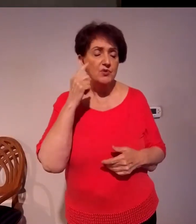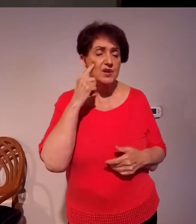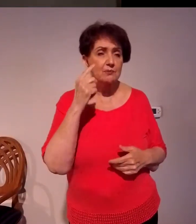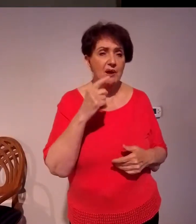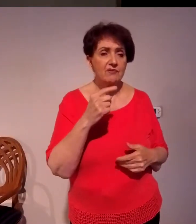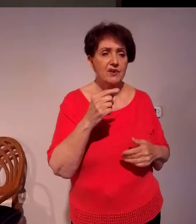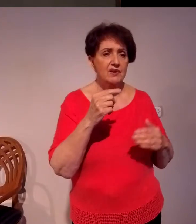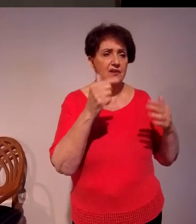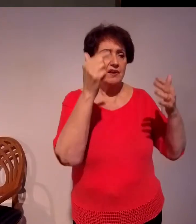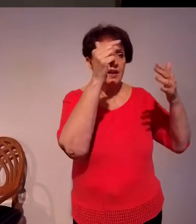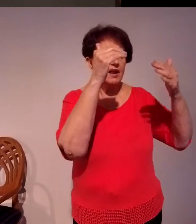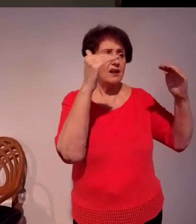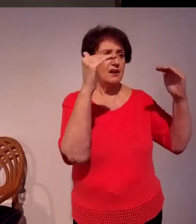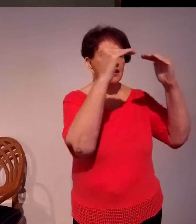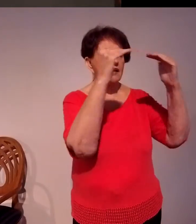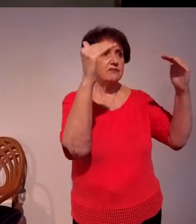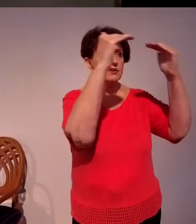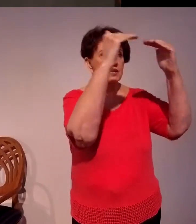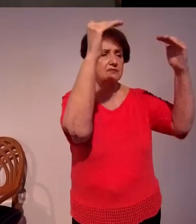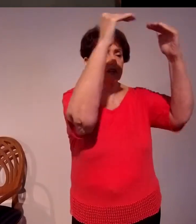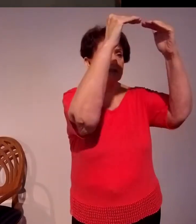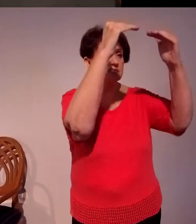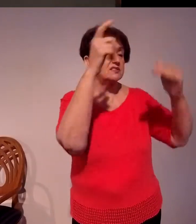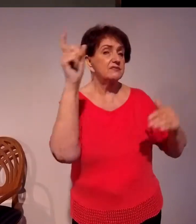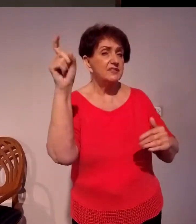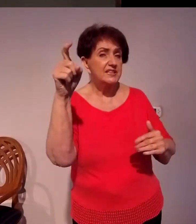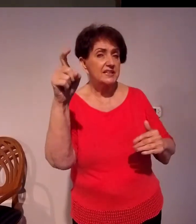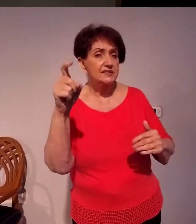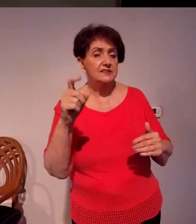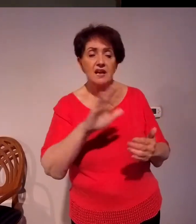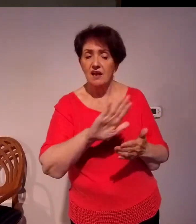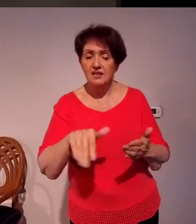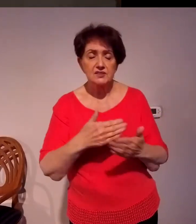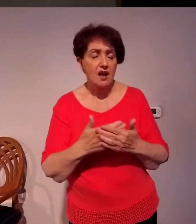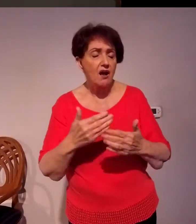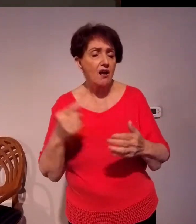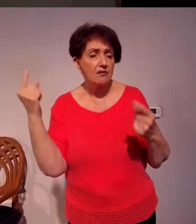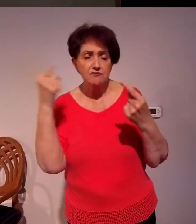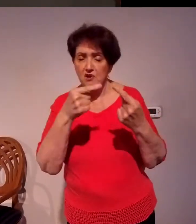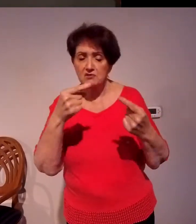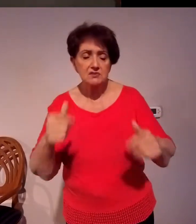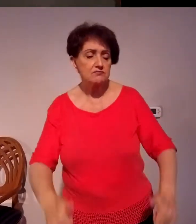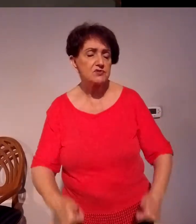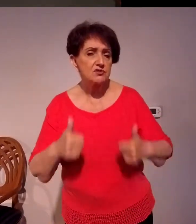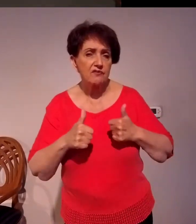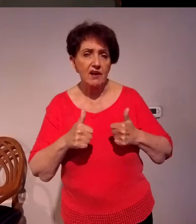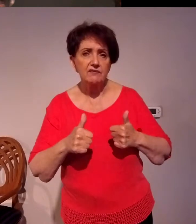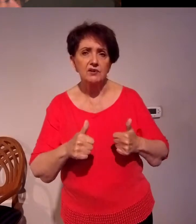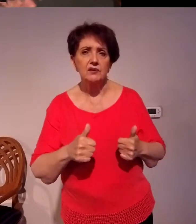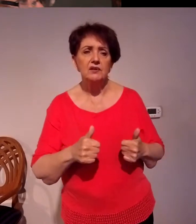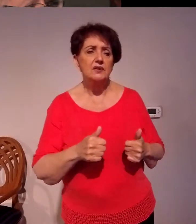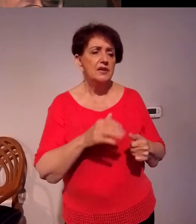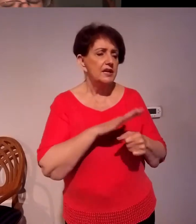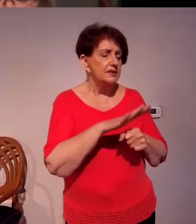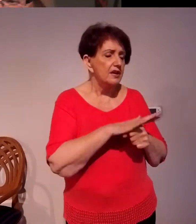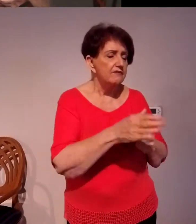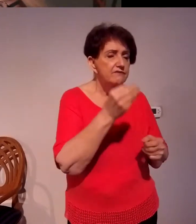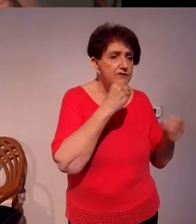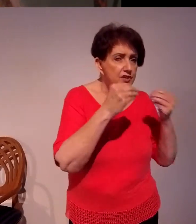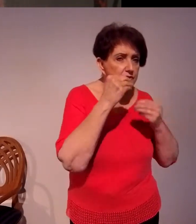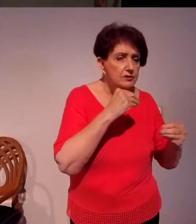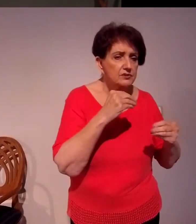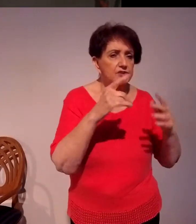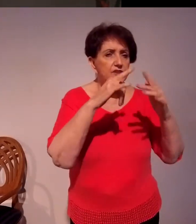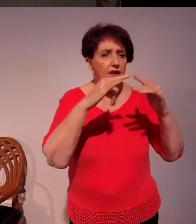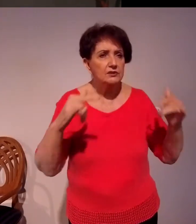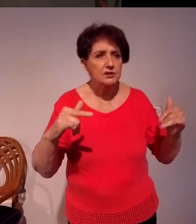first bottom row, the biggest row in that pyramid is all about survival. Enough food, enough shelter, enough money, enough of the things